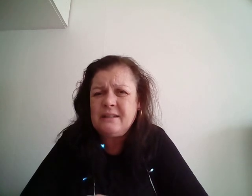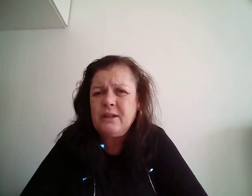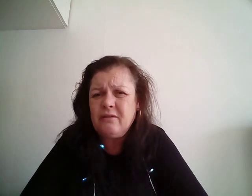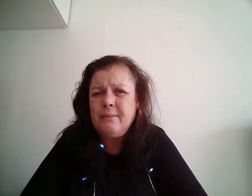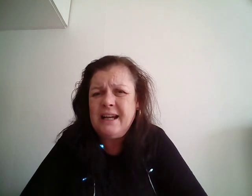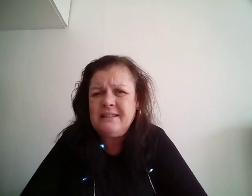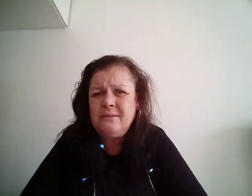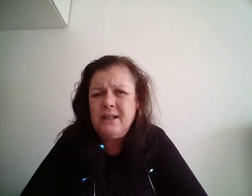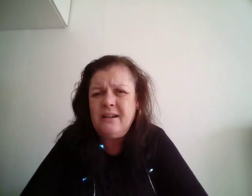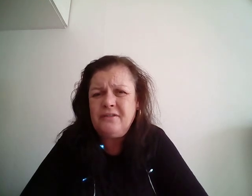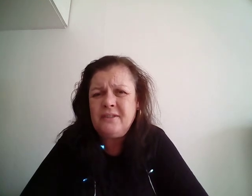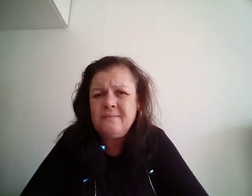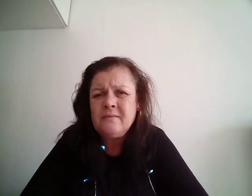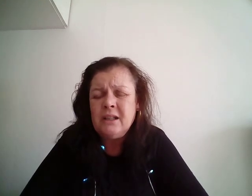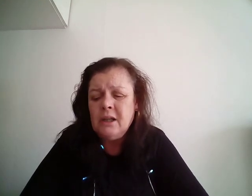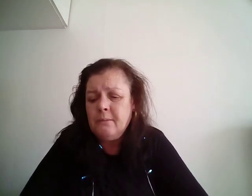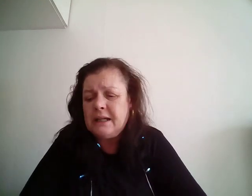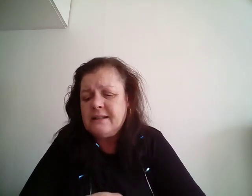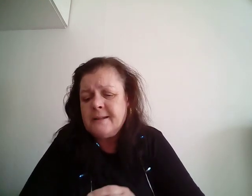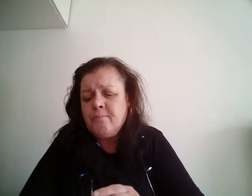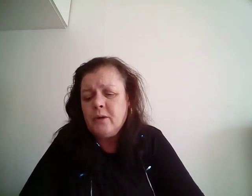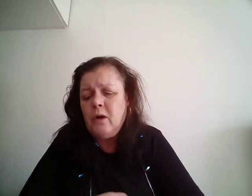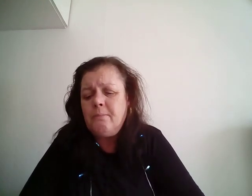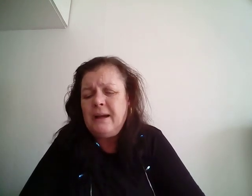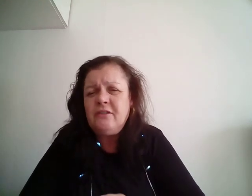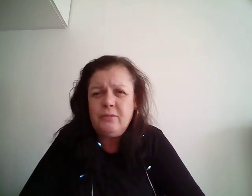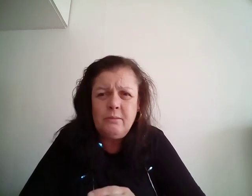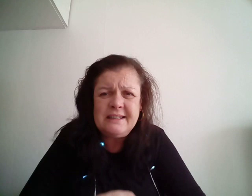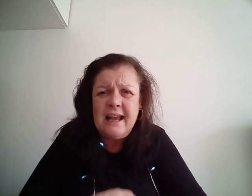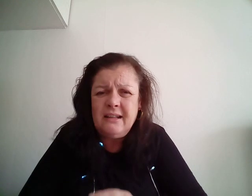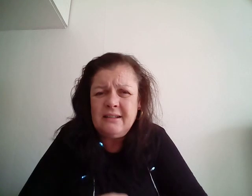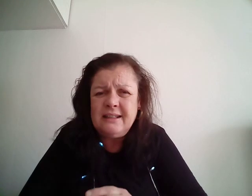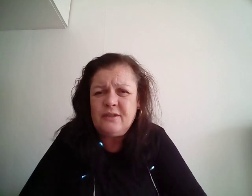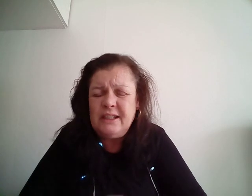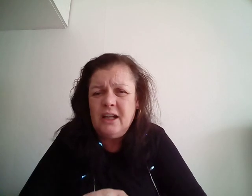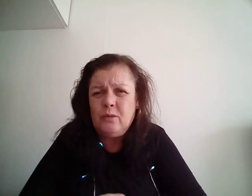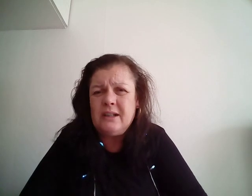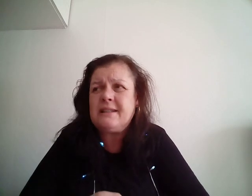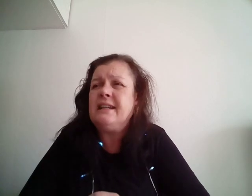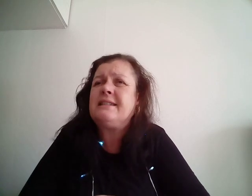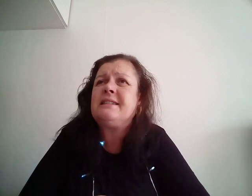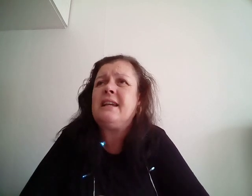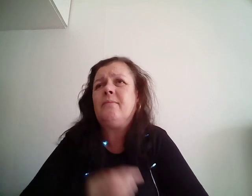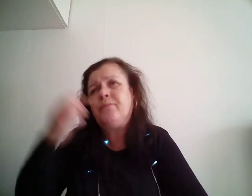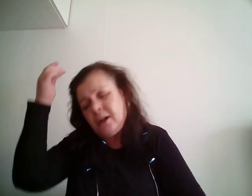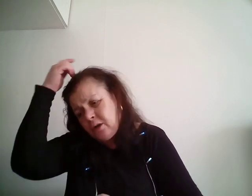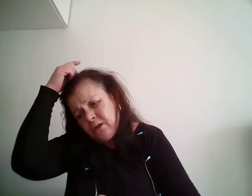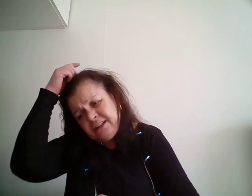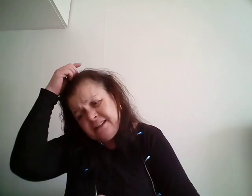what it reminded me of. Because what Benjamin was saying on this video was, is that according to